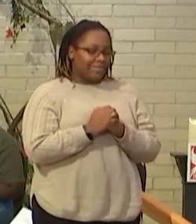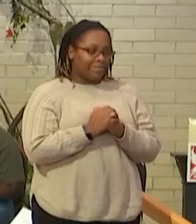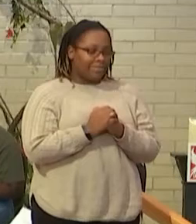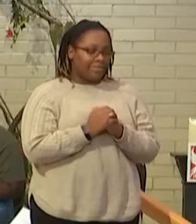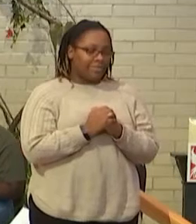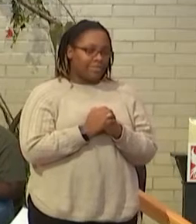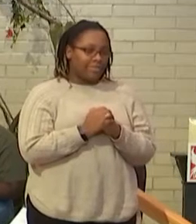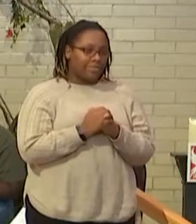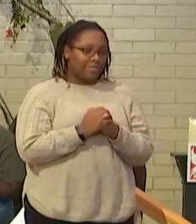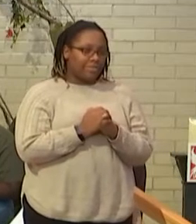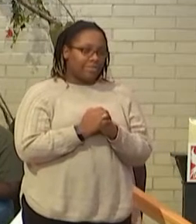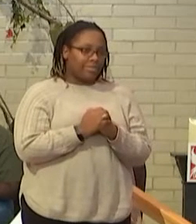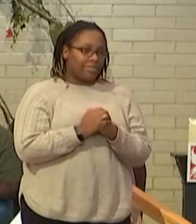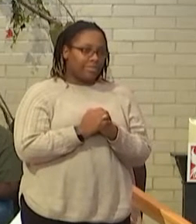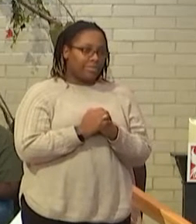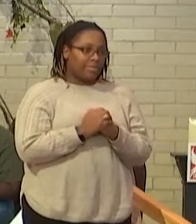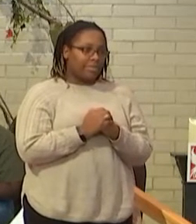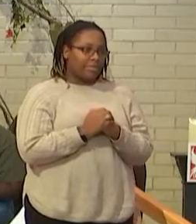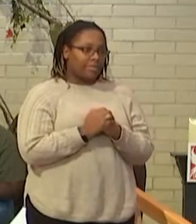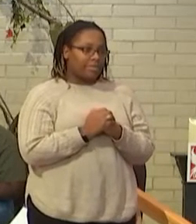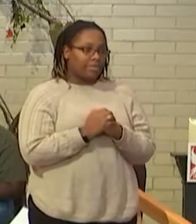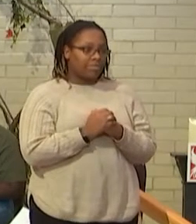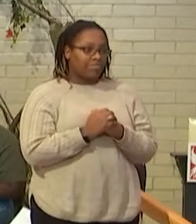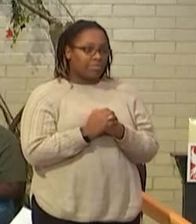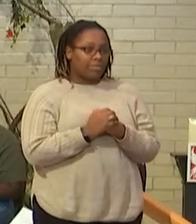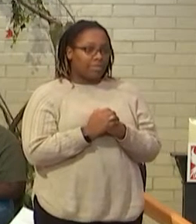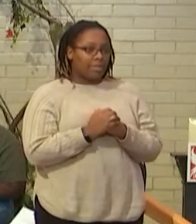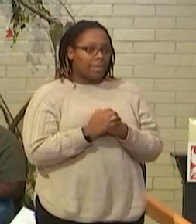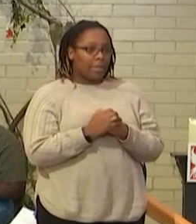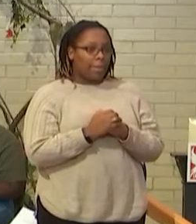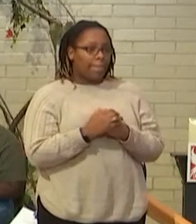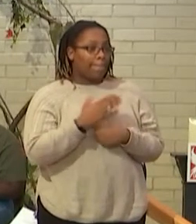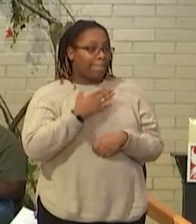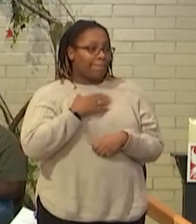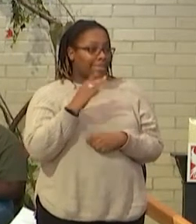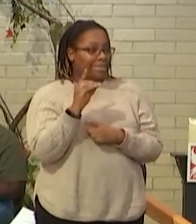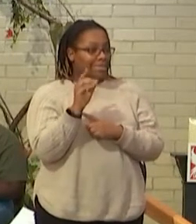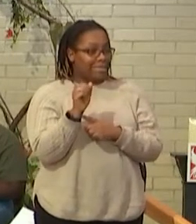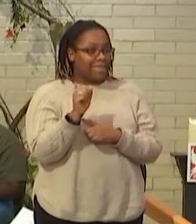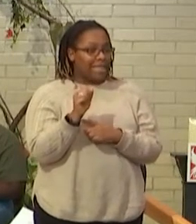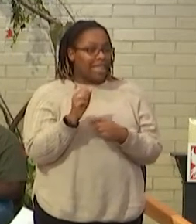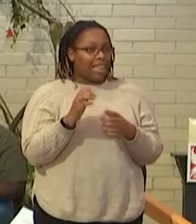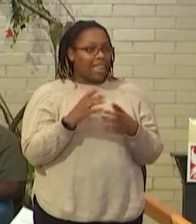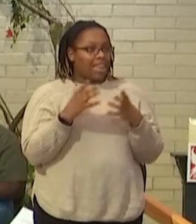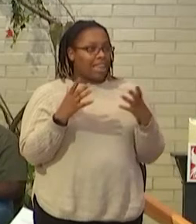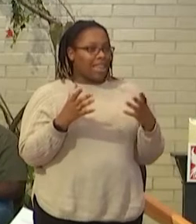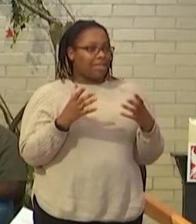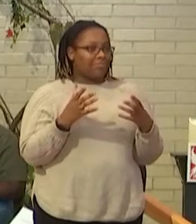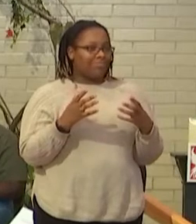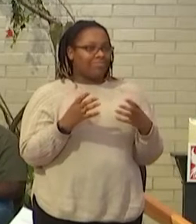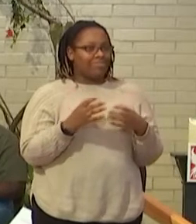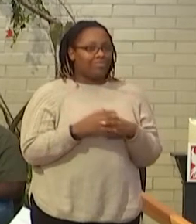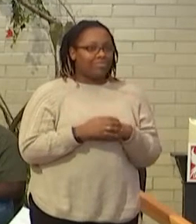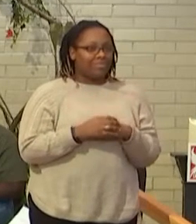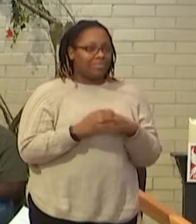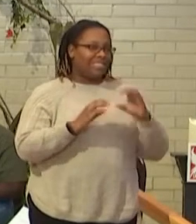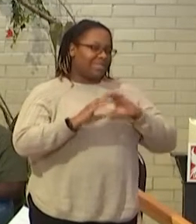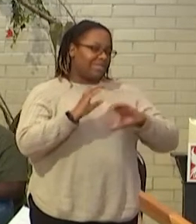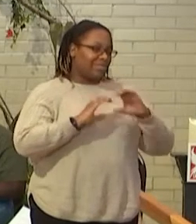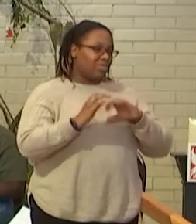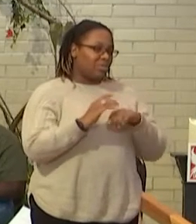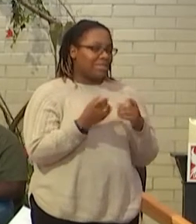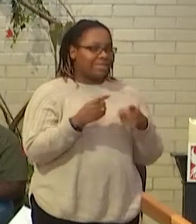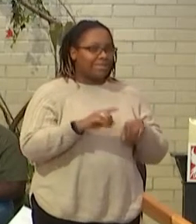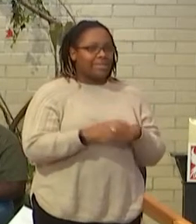Basically, with the way that Tourette's works, there's a whole thing with serotonin. I won't explain the nitty-gritty of it to bore you all this